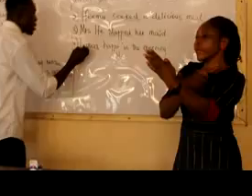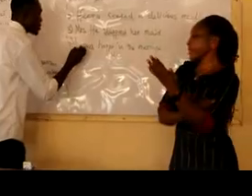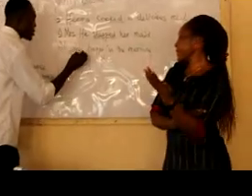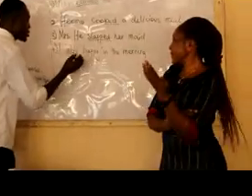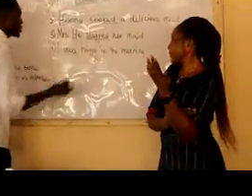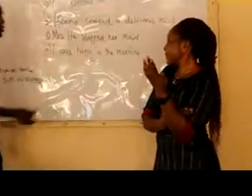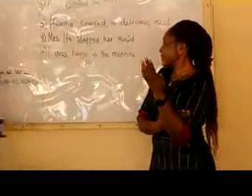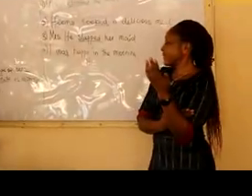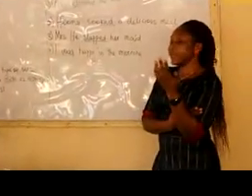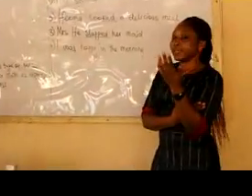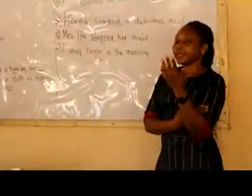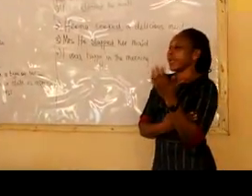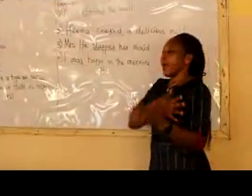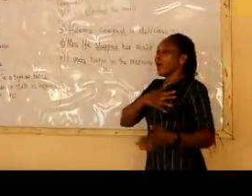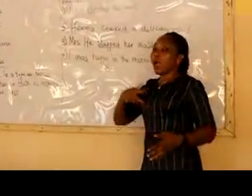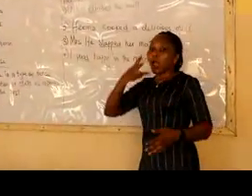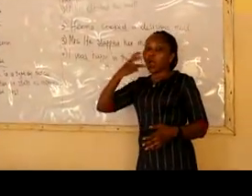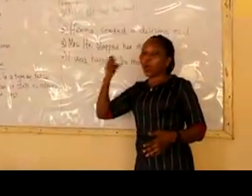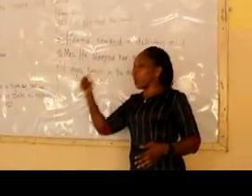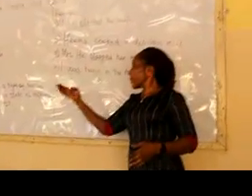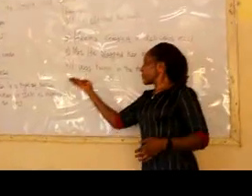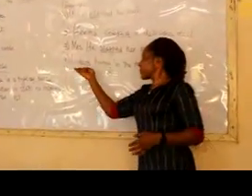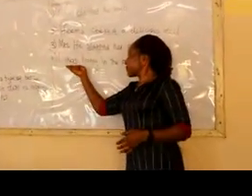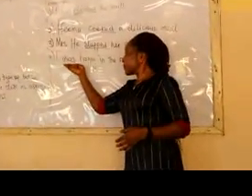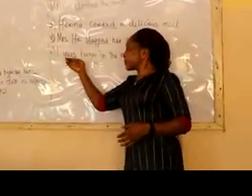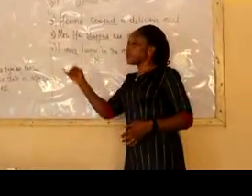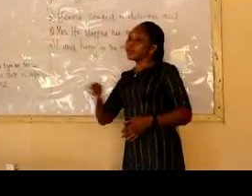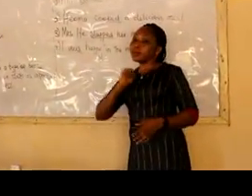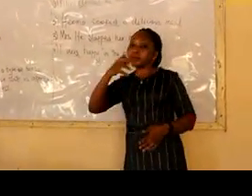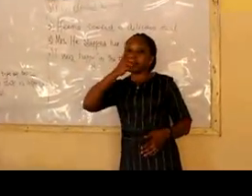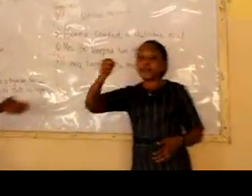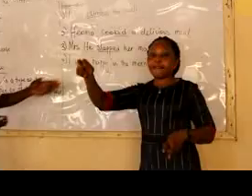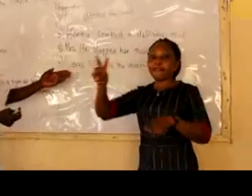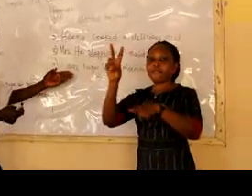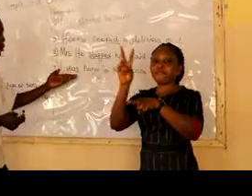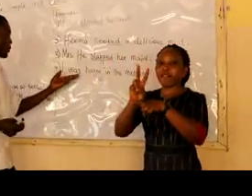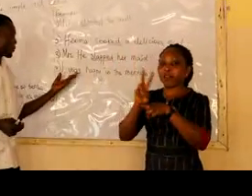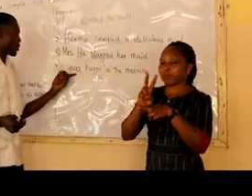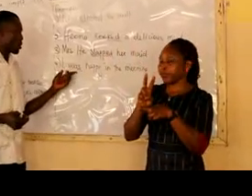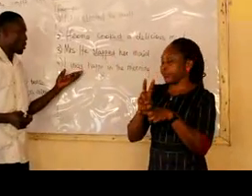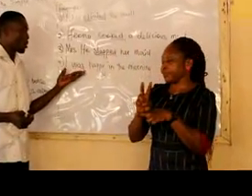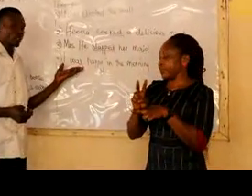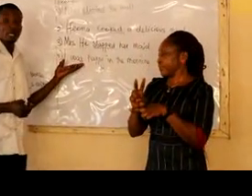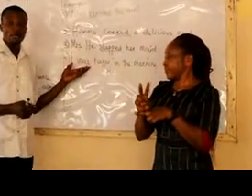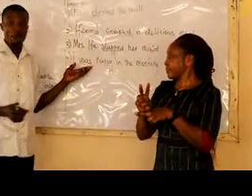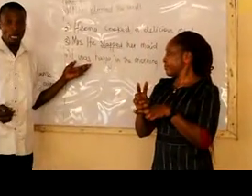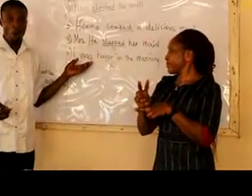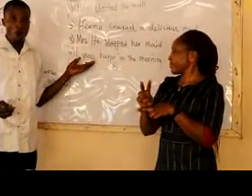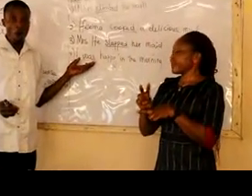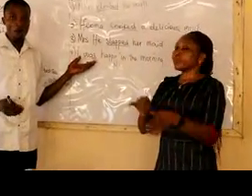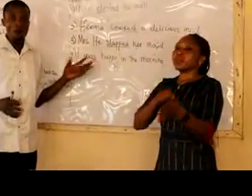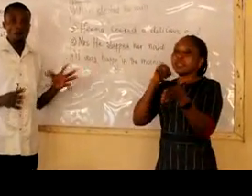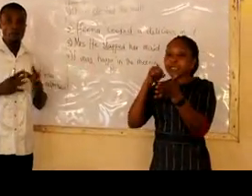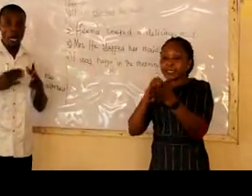and was is a verb. It is a type of auxiliary